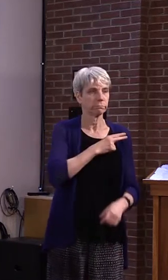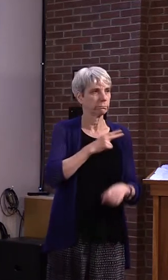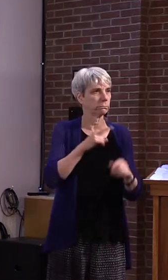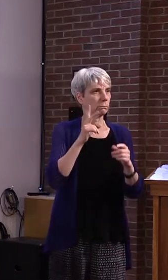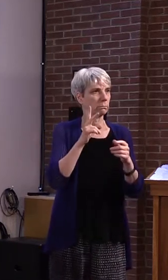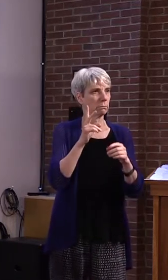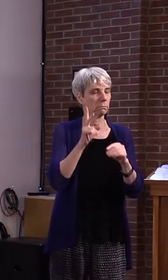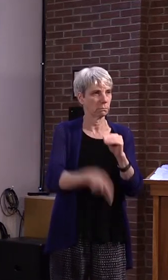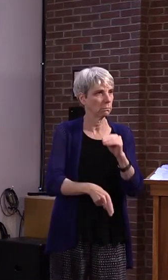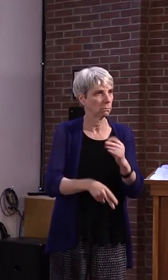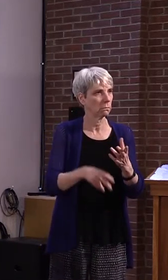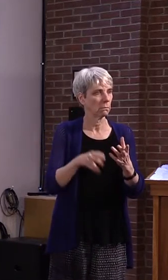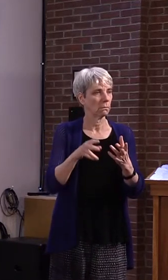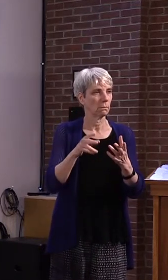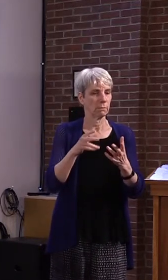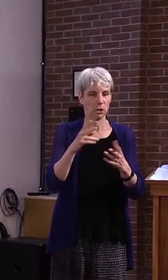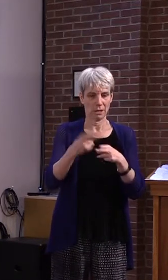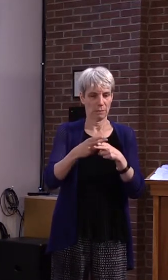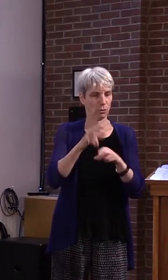temporary